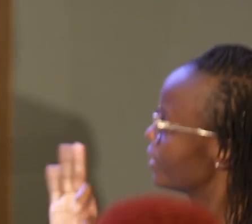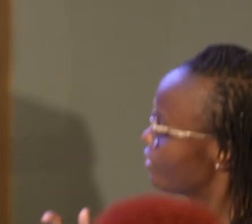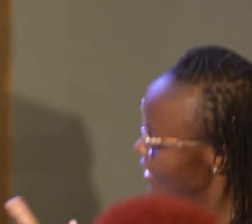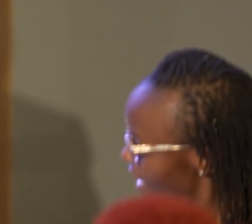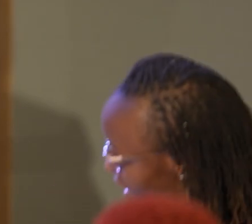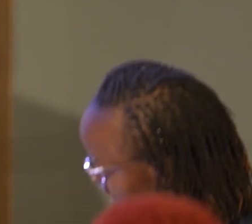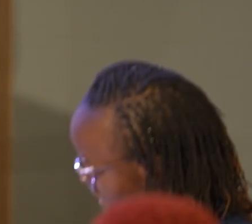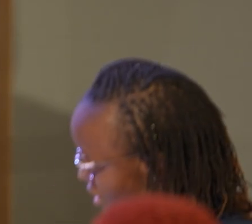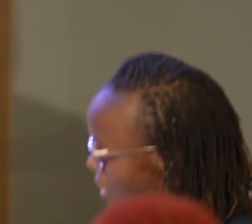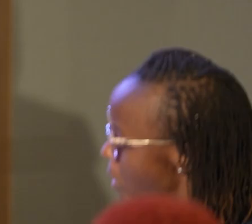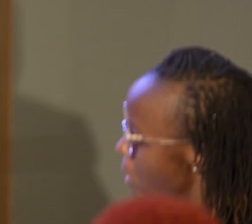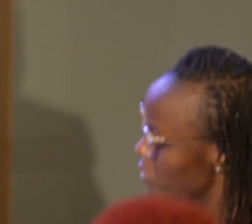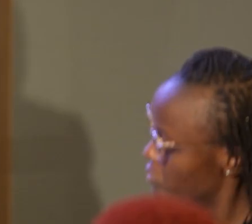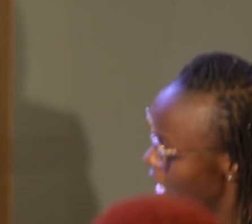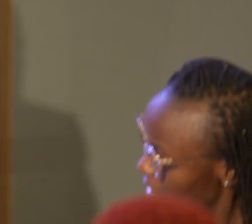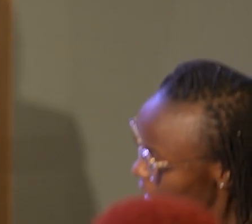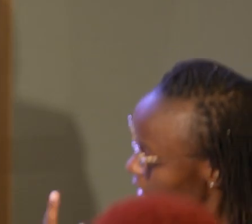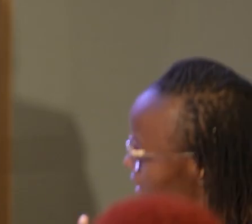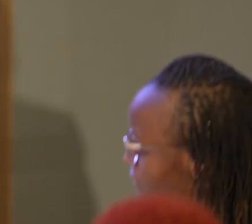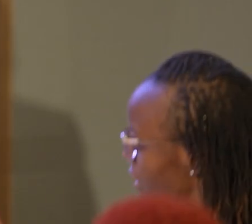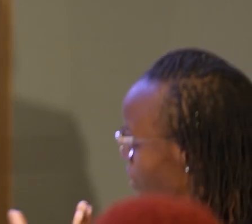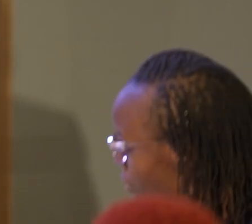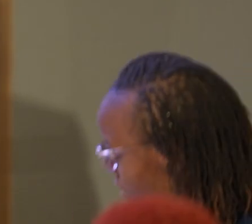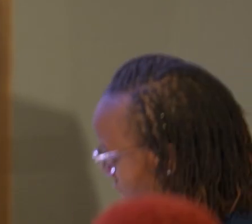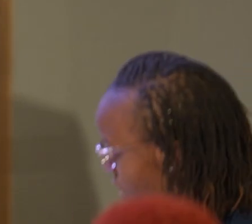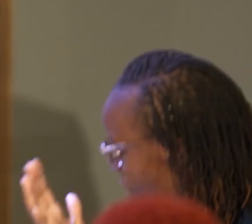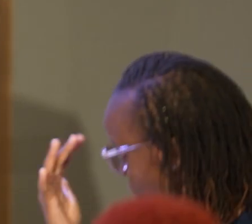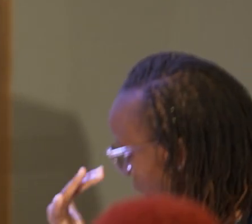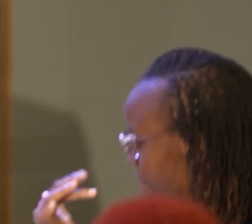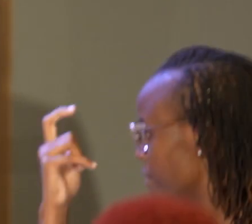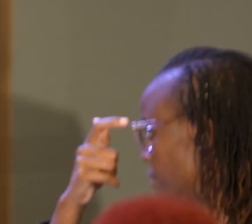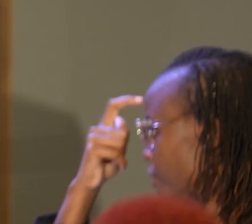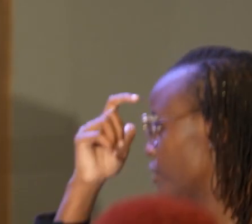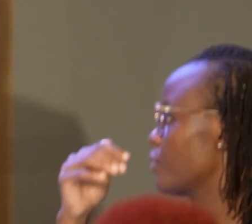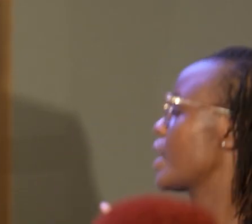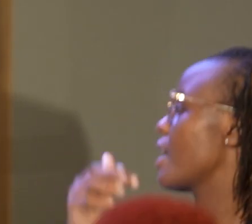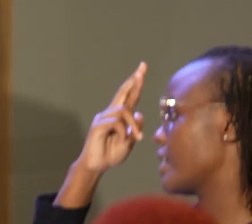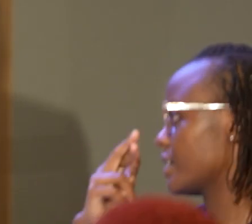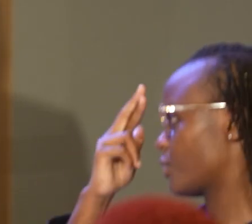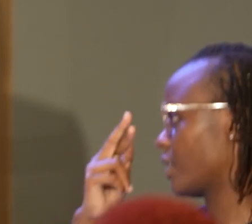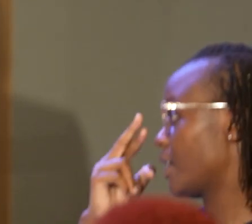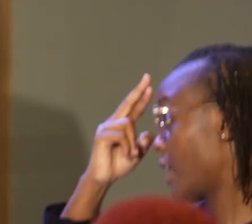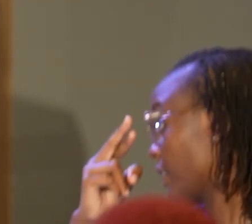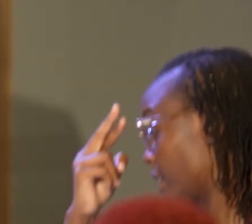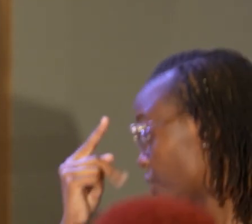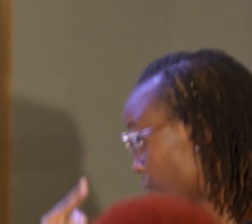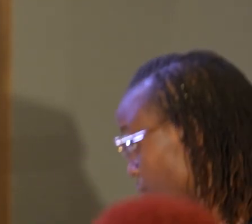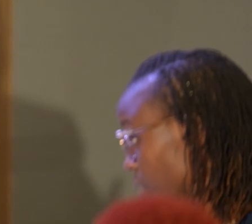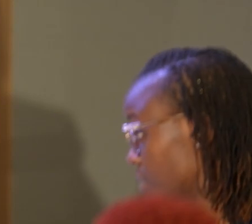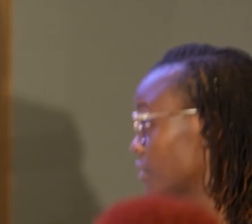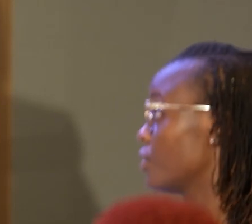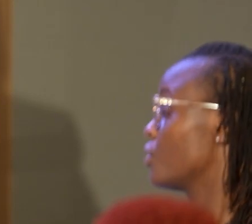standards and for the passing of legislations? There is a reason, and the reason is to be able